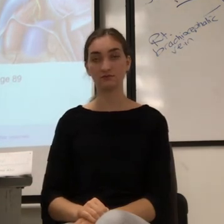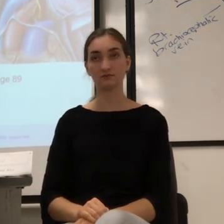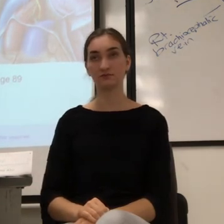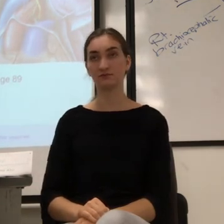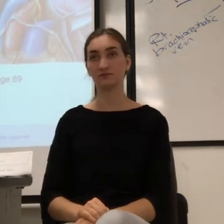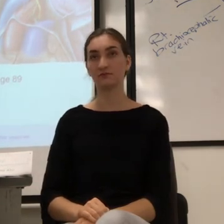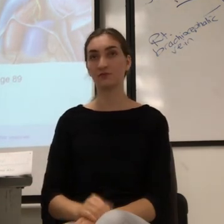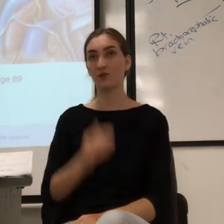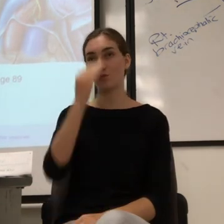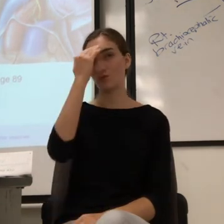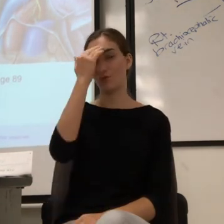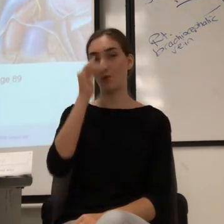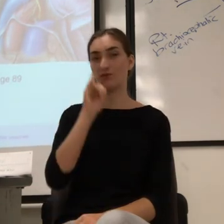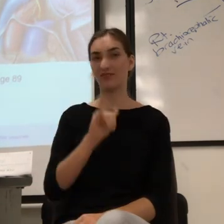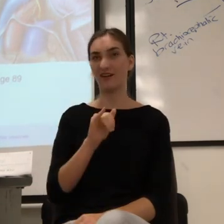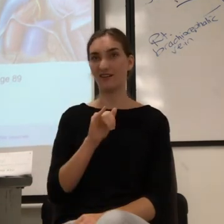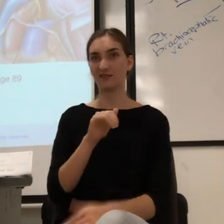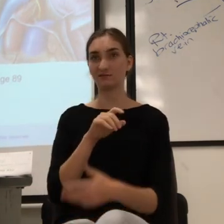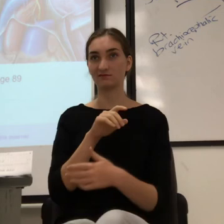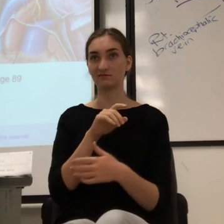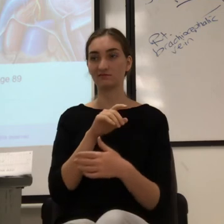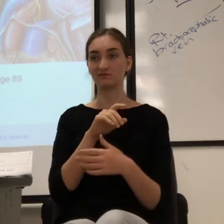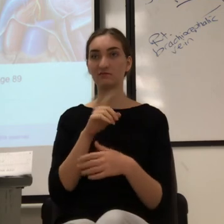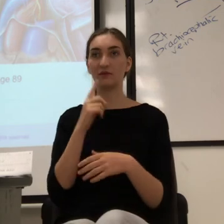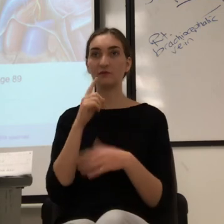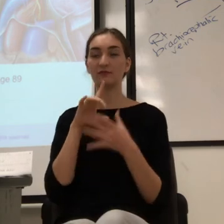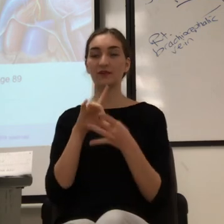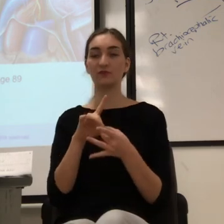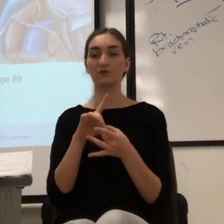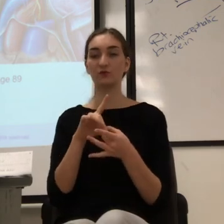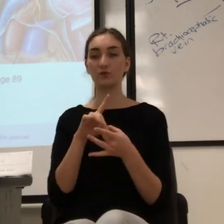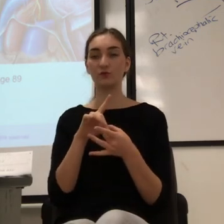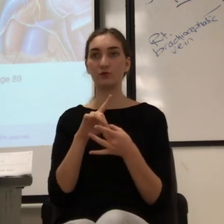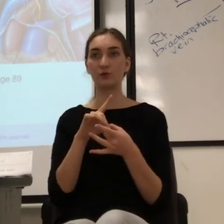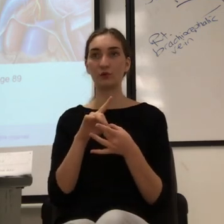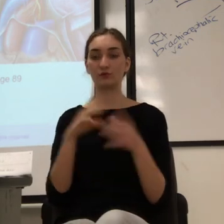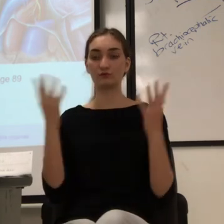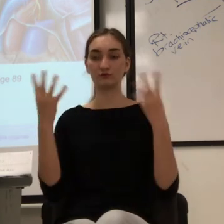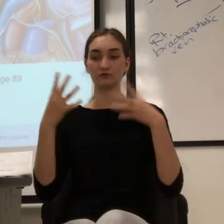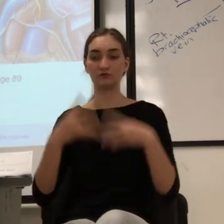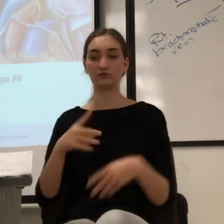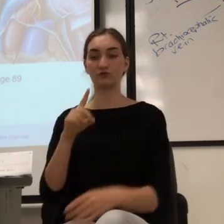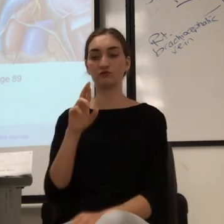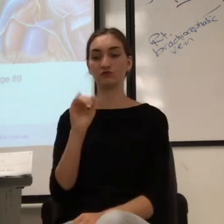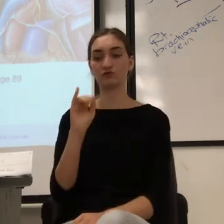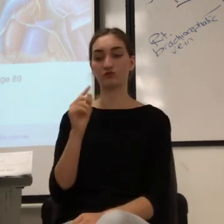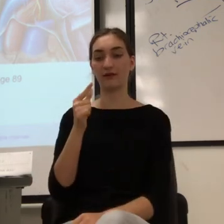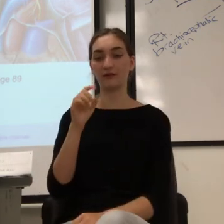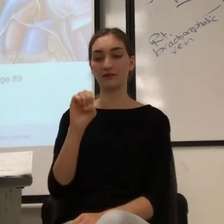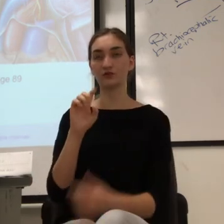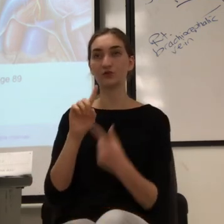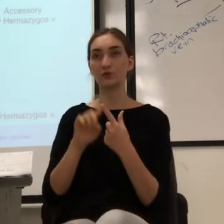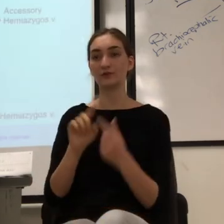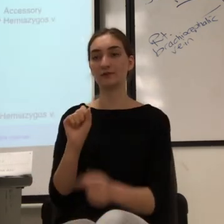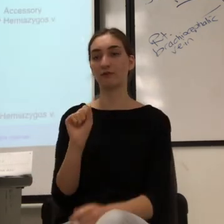know that anatomy for that drainage to the superior vena cava.